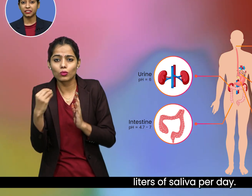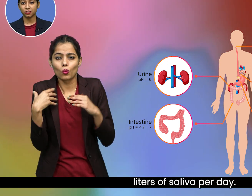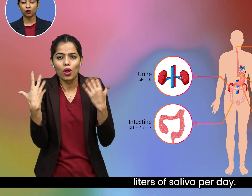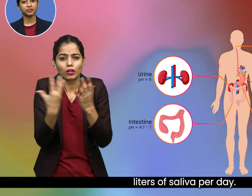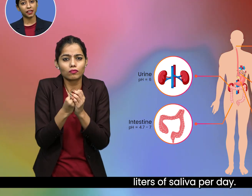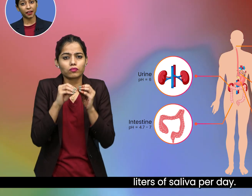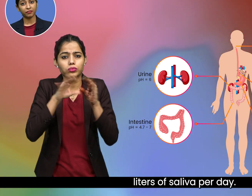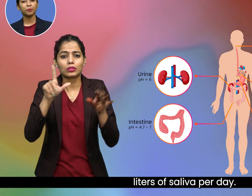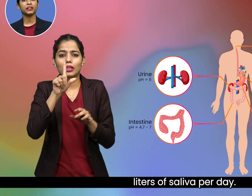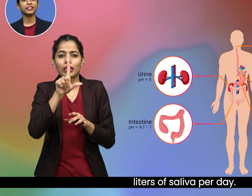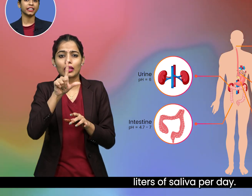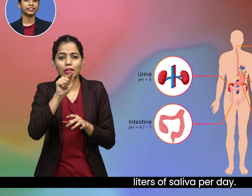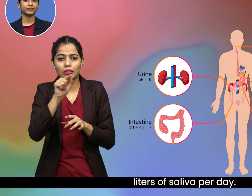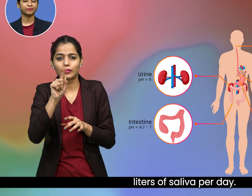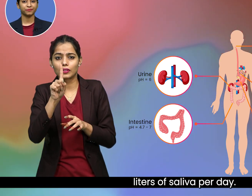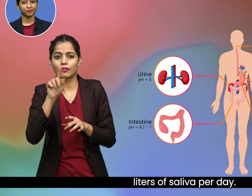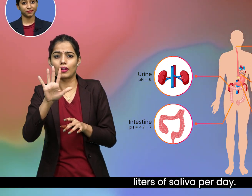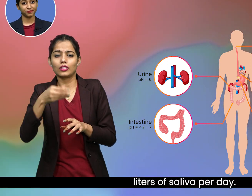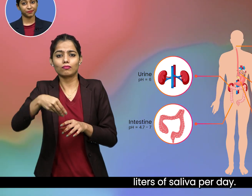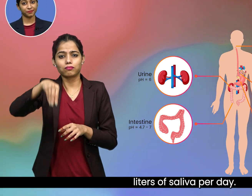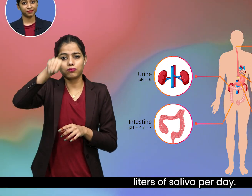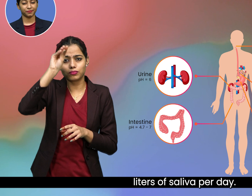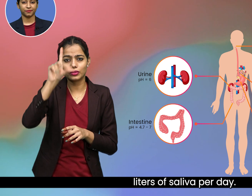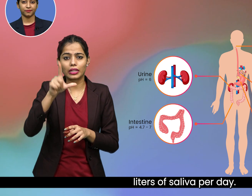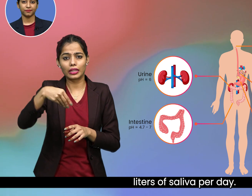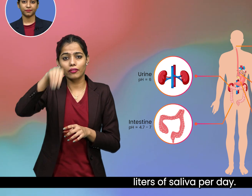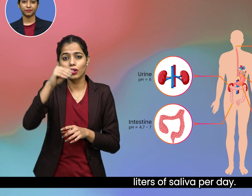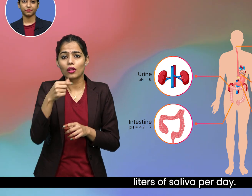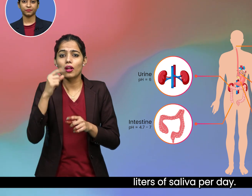1.5 liters of saliva per day.